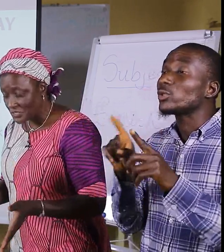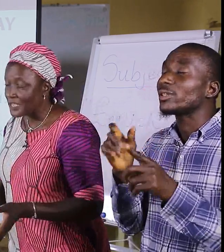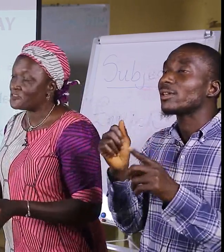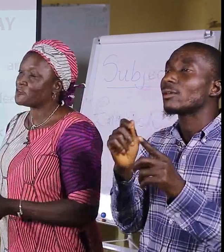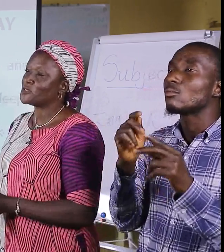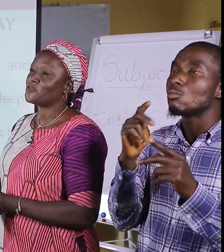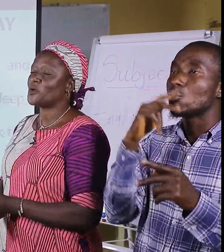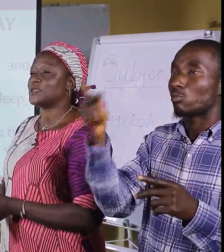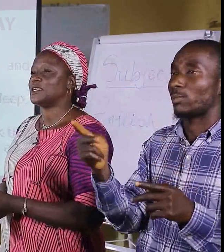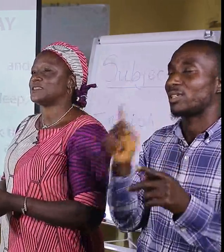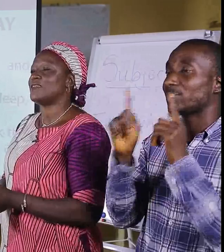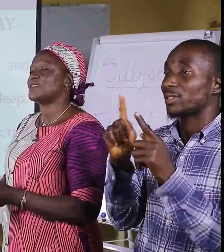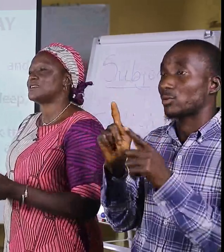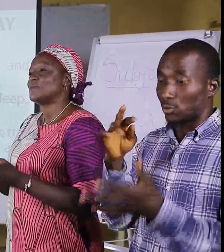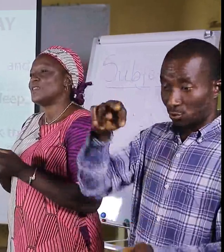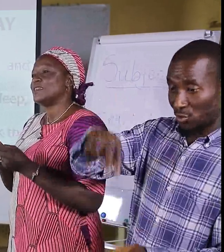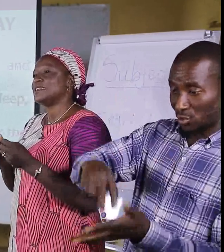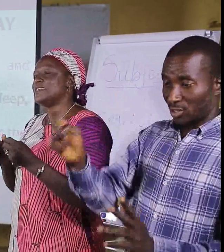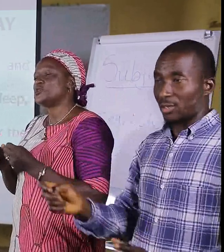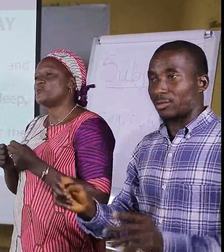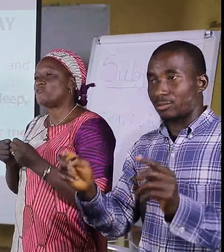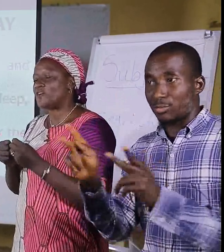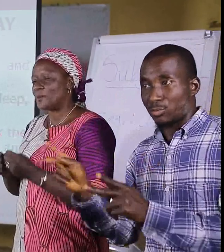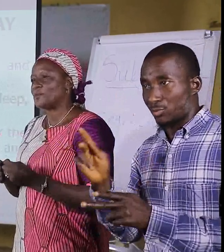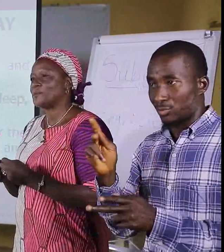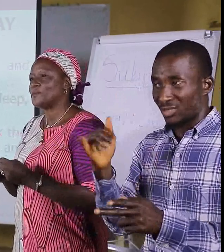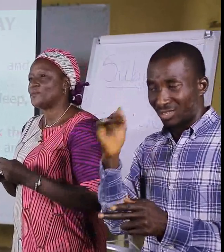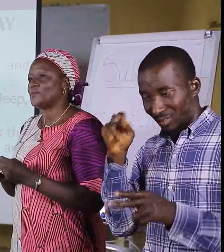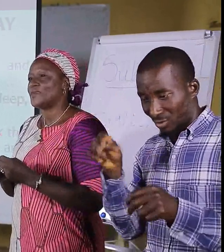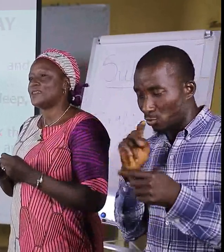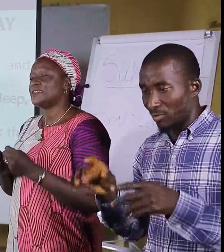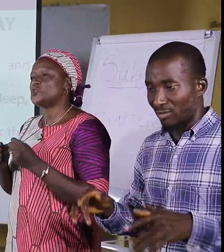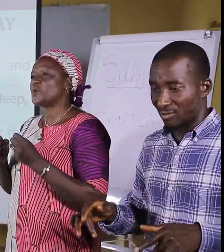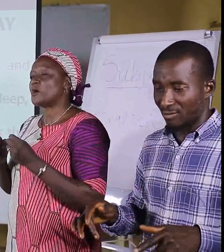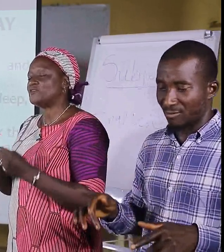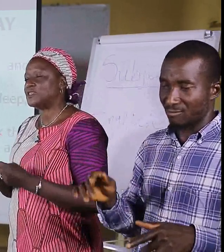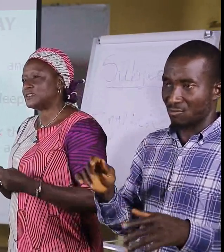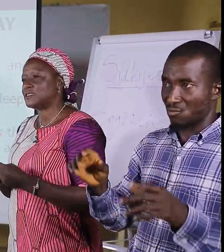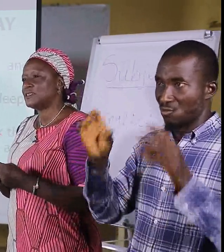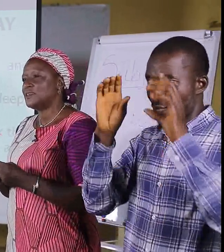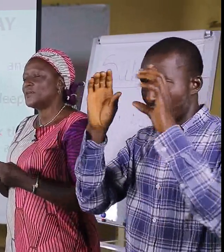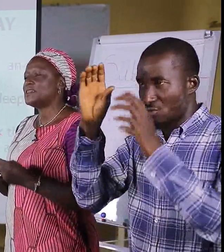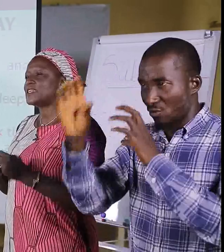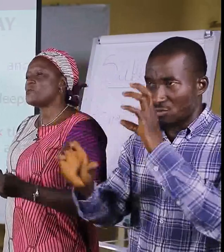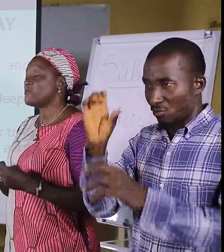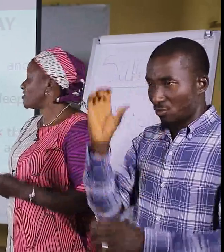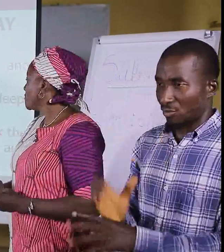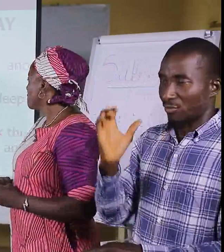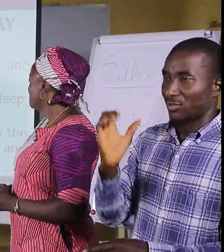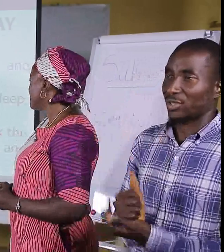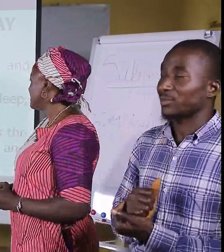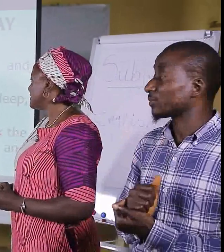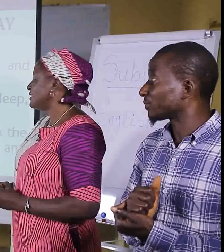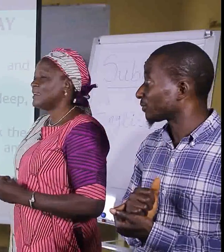you stand in front of your audience, they need to be firm. They need to be confident. By the time you are firm,